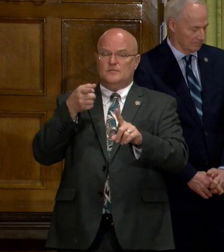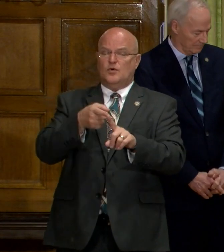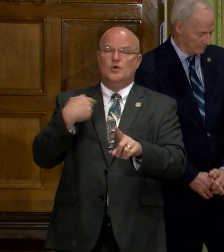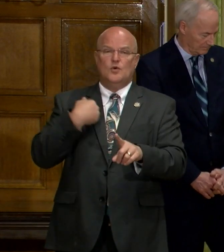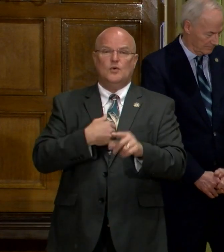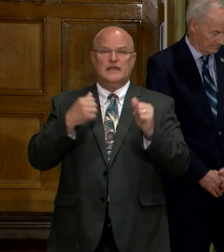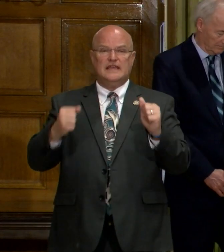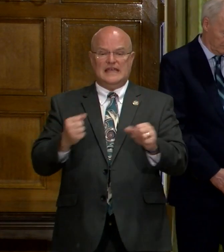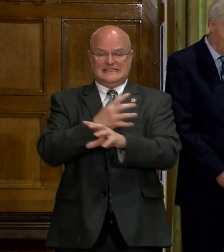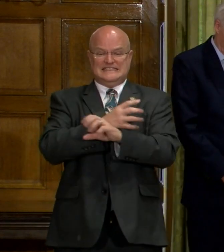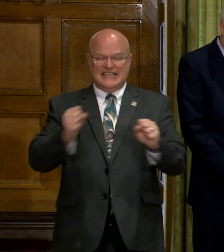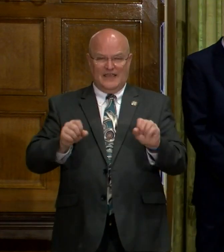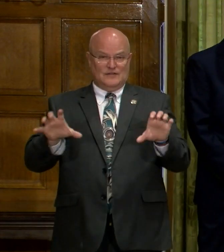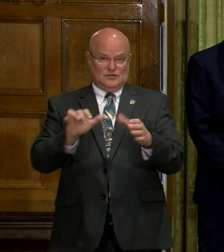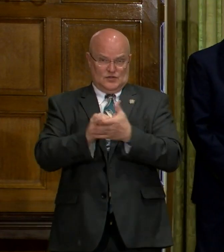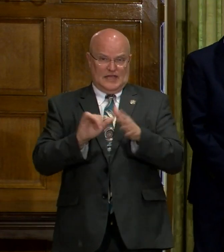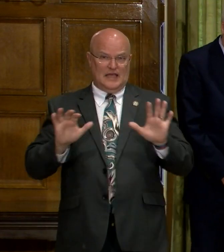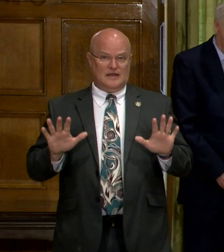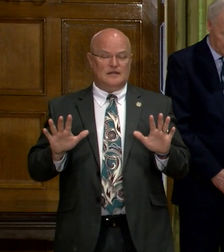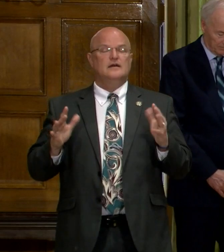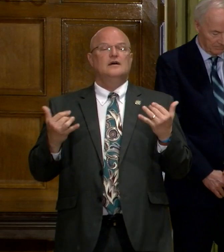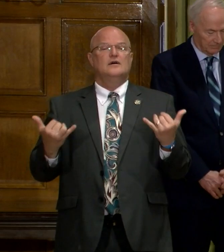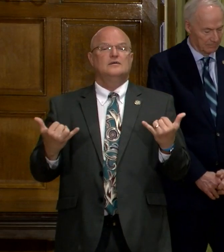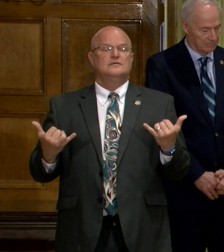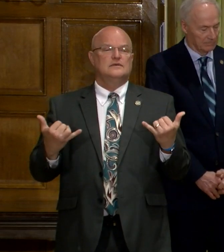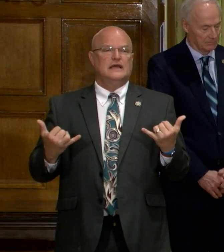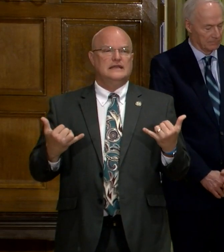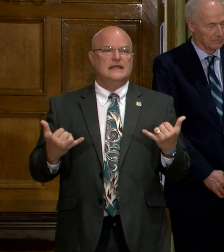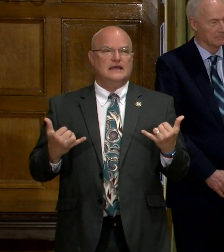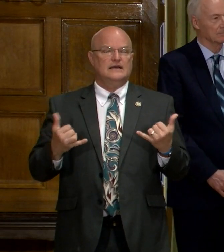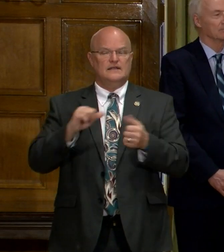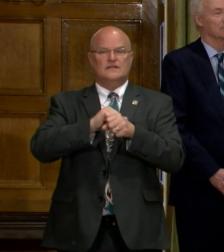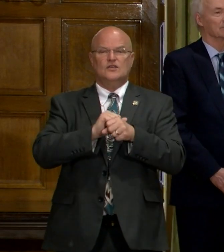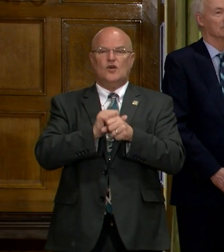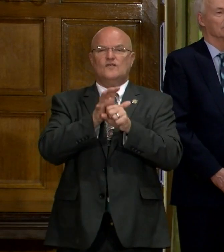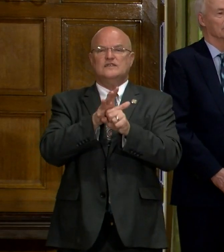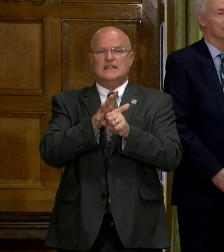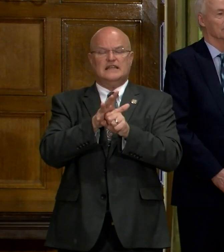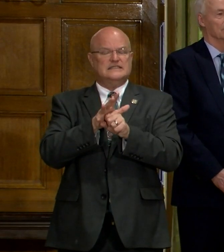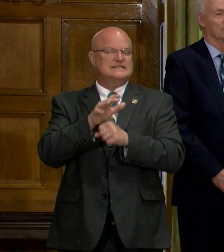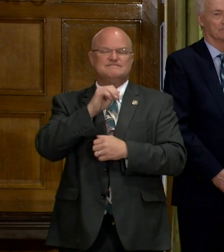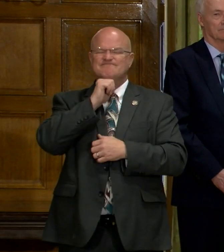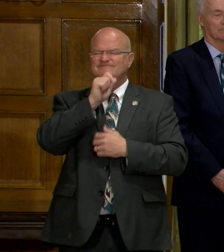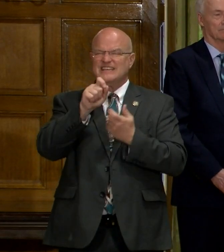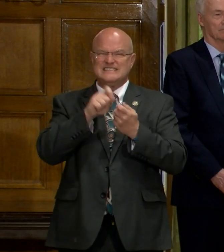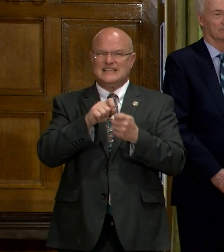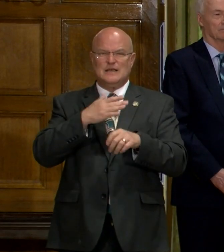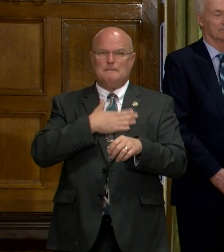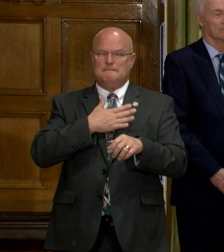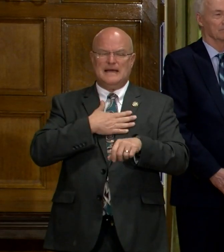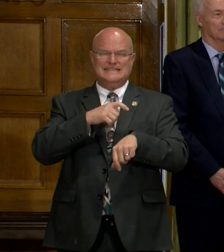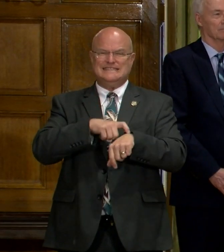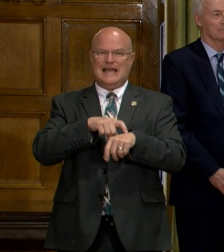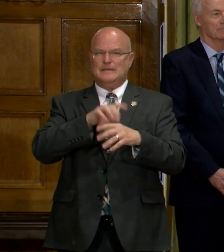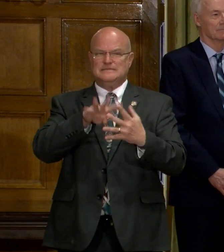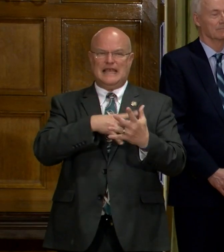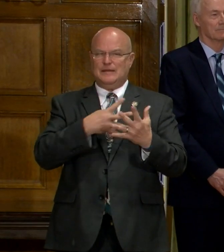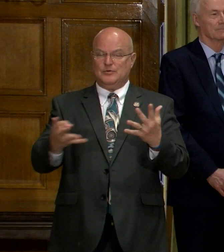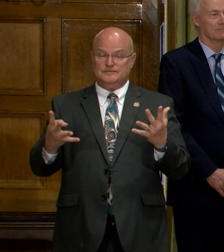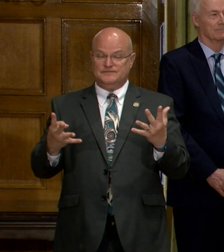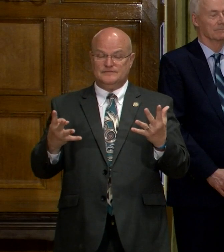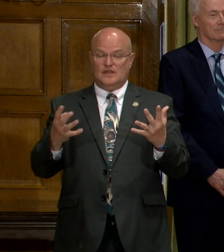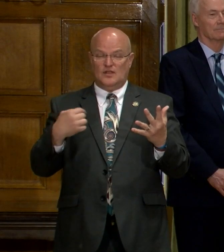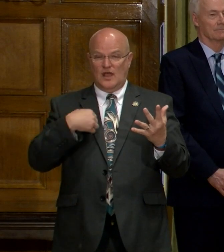where we can safely do that, but the COVID-19 virus is not exactly on my timetable,